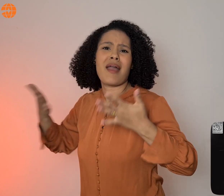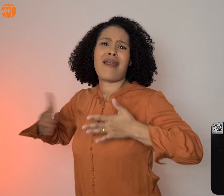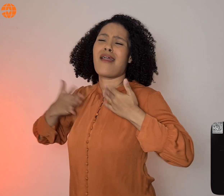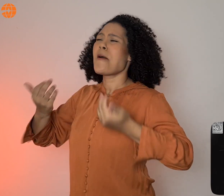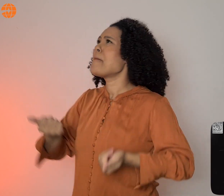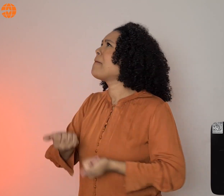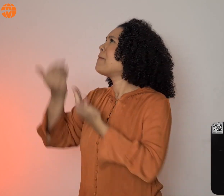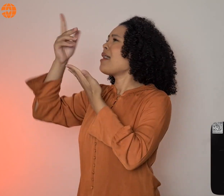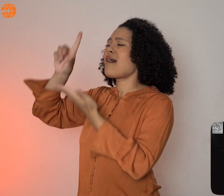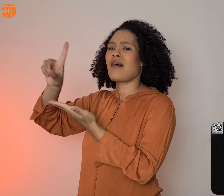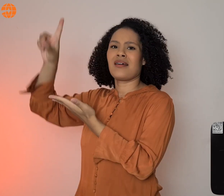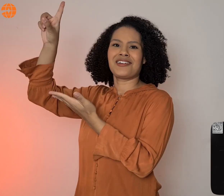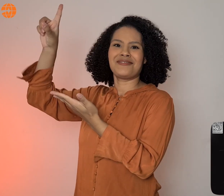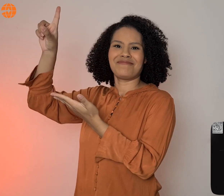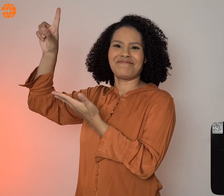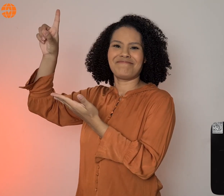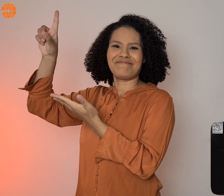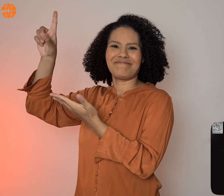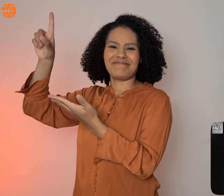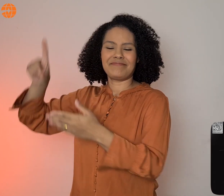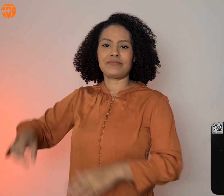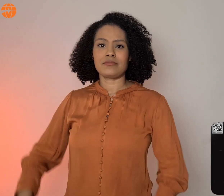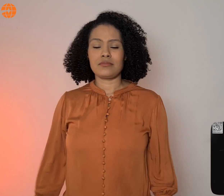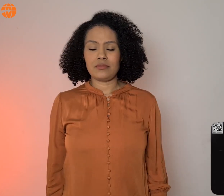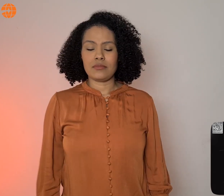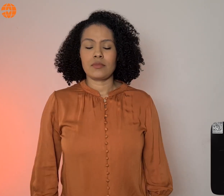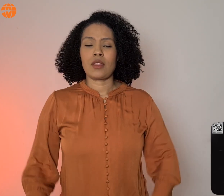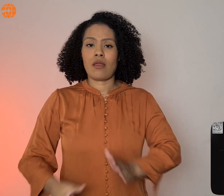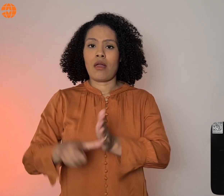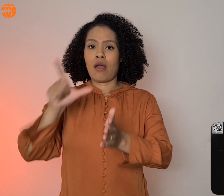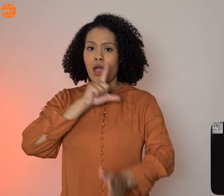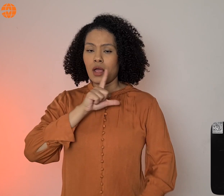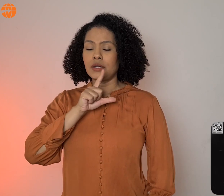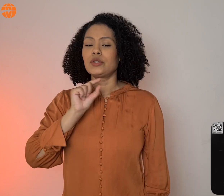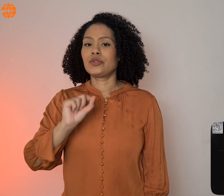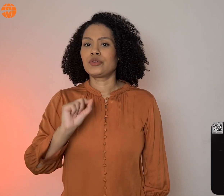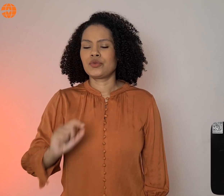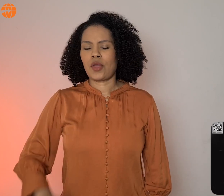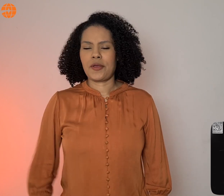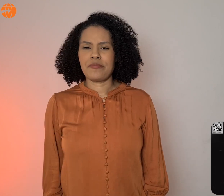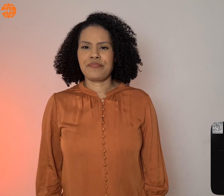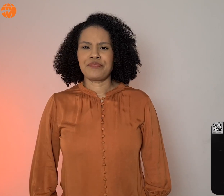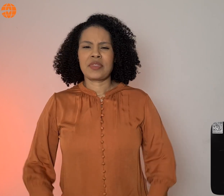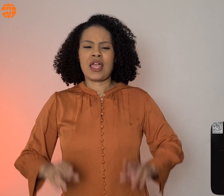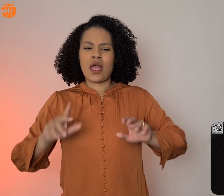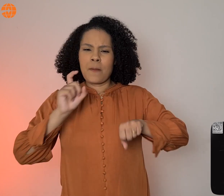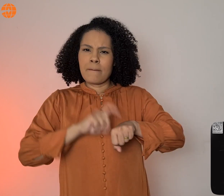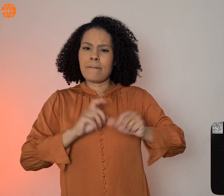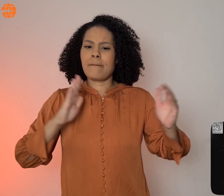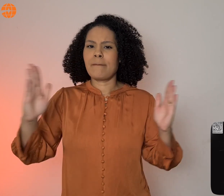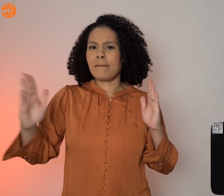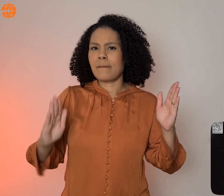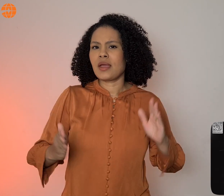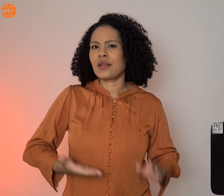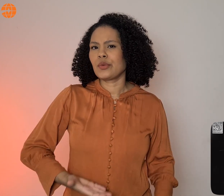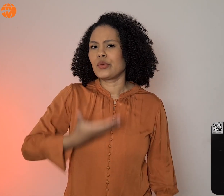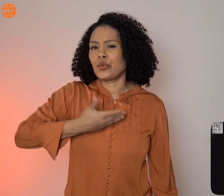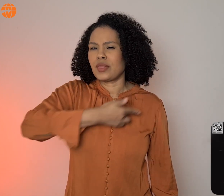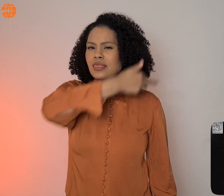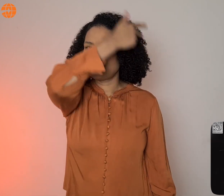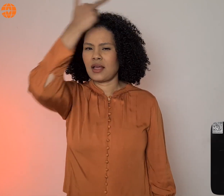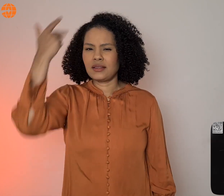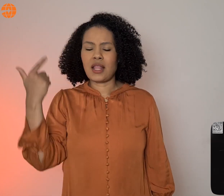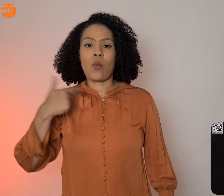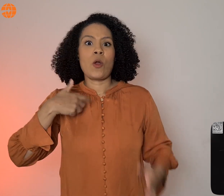all about me. Então, entenda, existia uma fase na minha vida que o Natal era só sobre mim. What gifts I wanted, Que presentes eu gostaria, what traditions